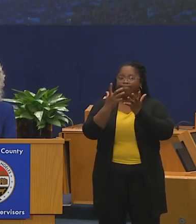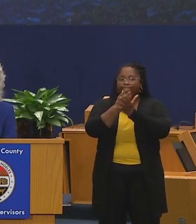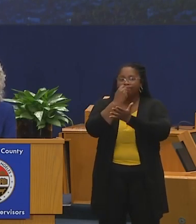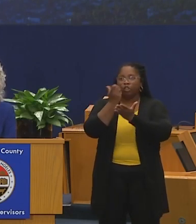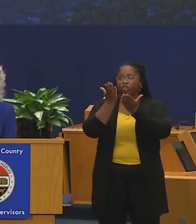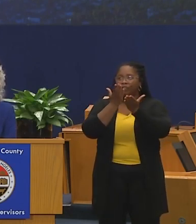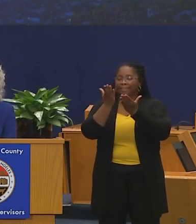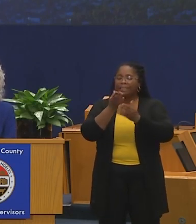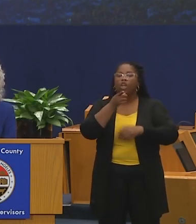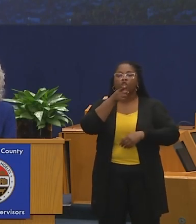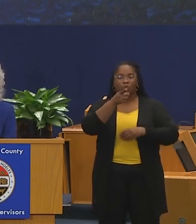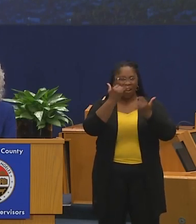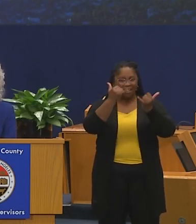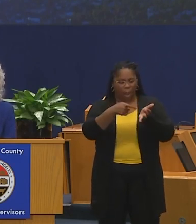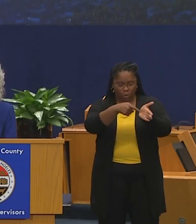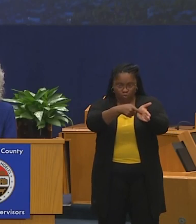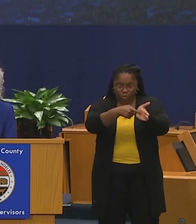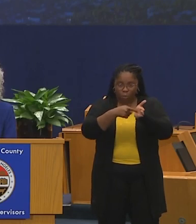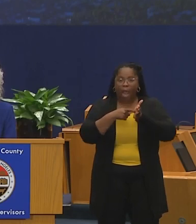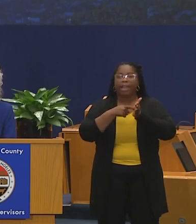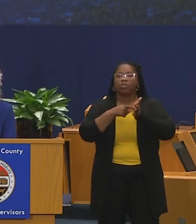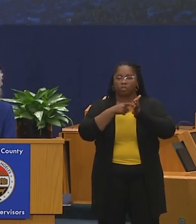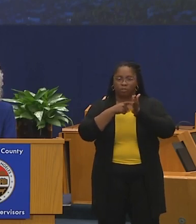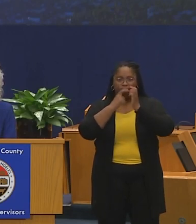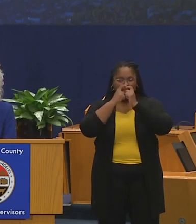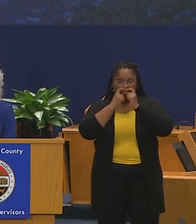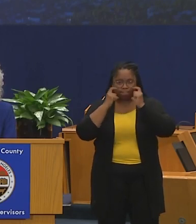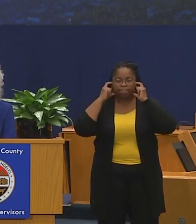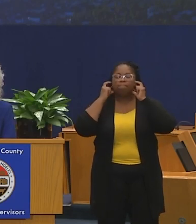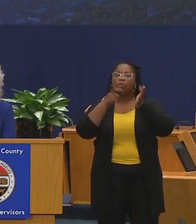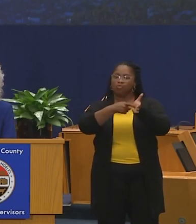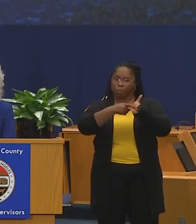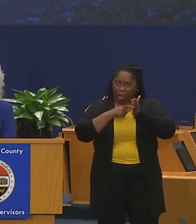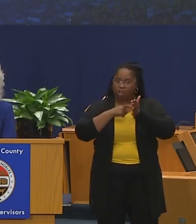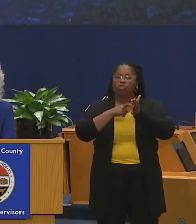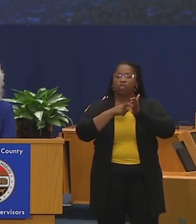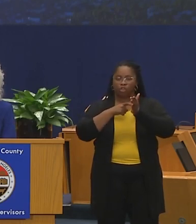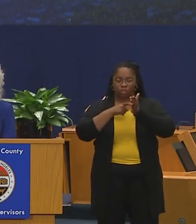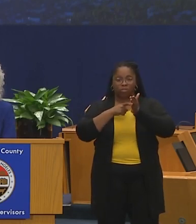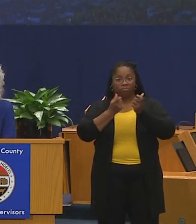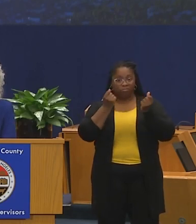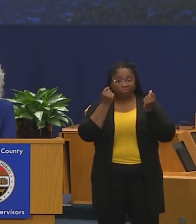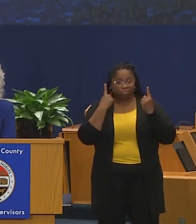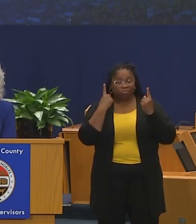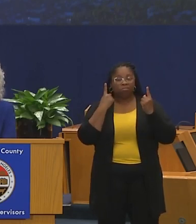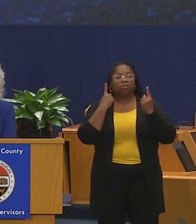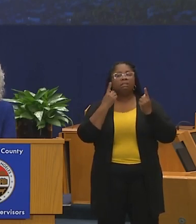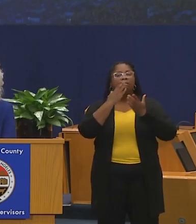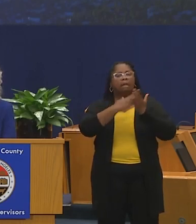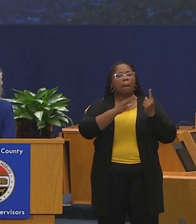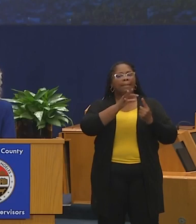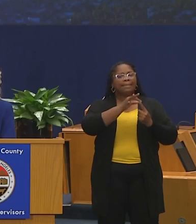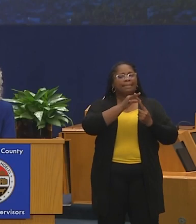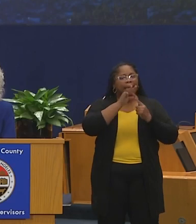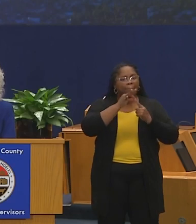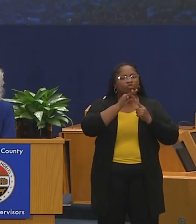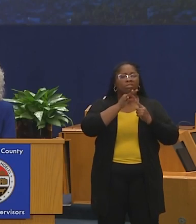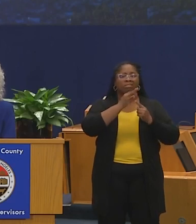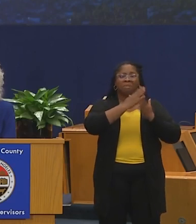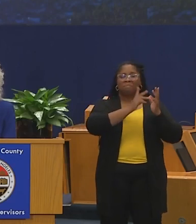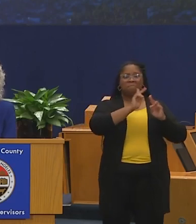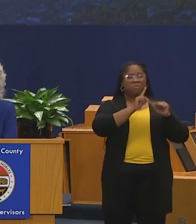you are required now to, in fact, use a cloth face mask. And again, I want to note there are exceptions there. There are some people who can't